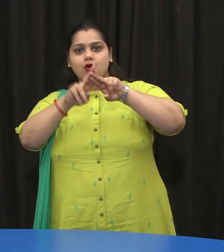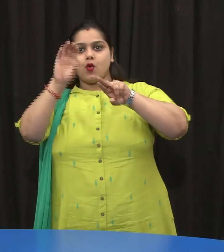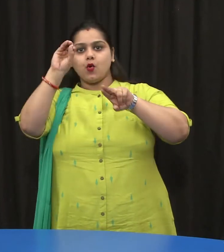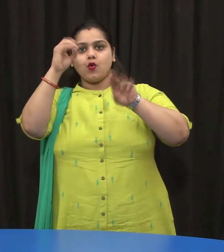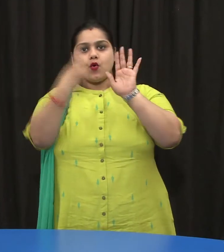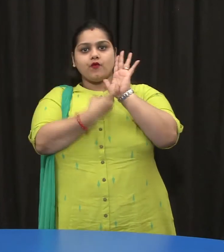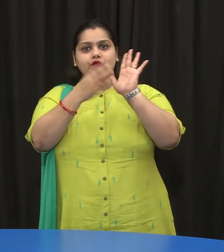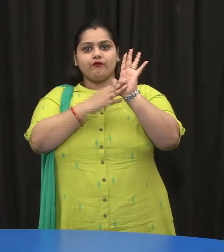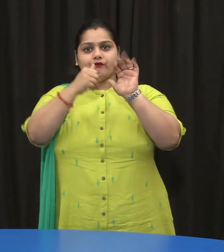tool.